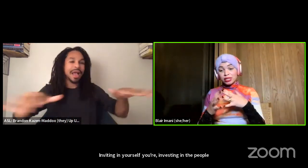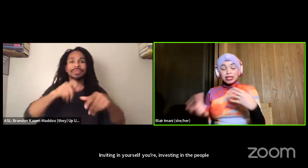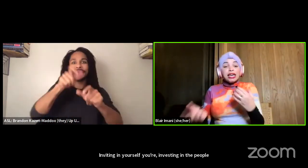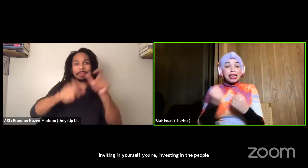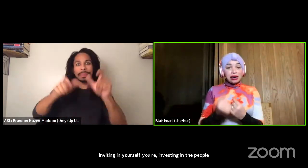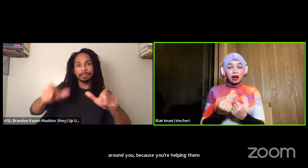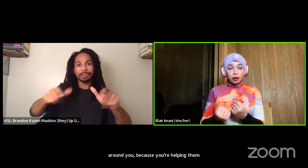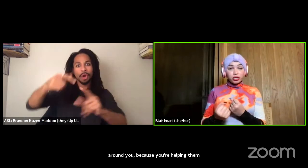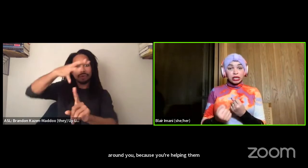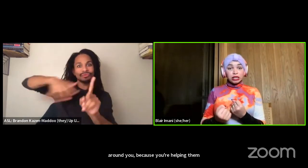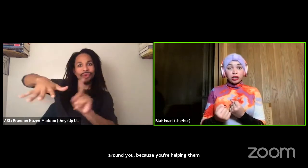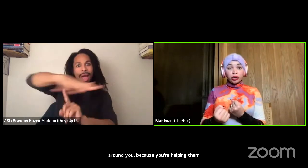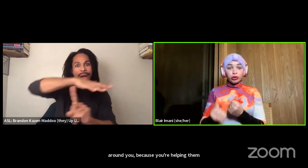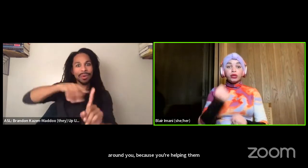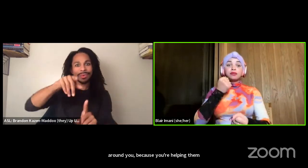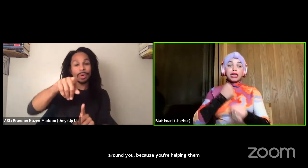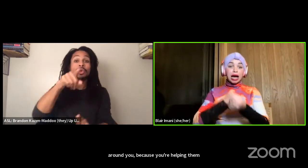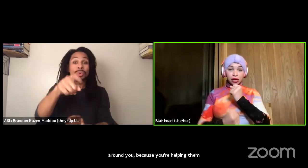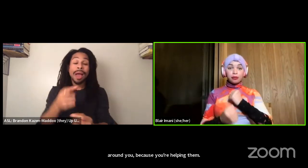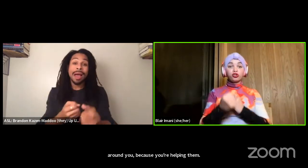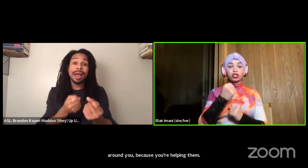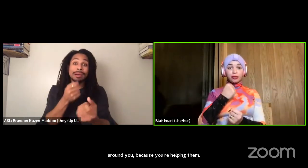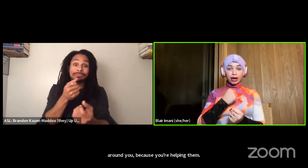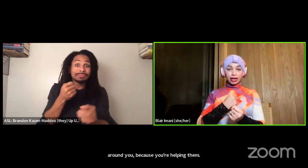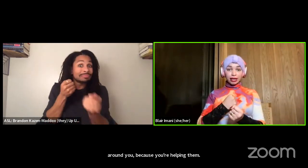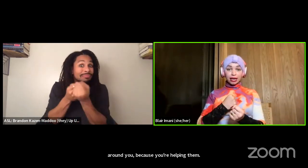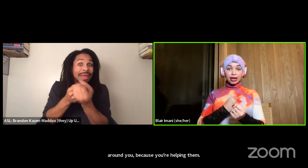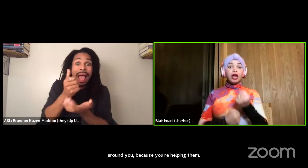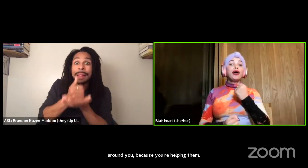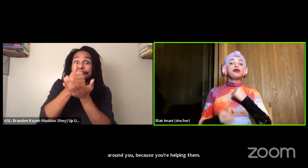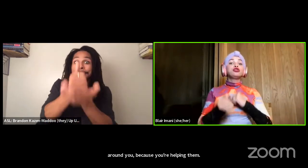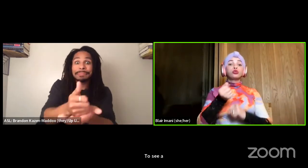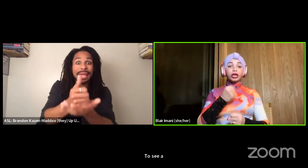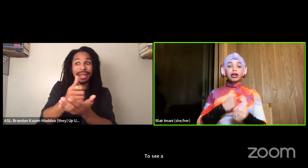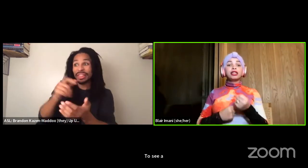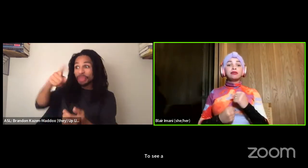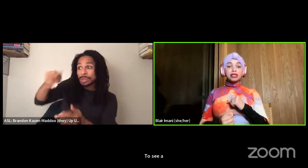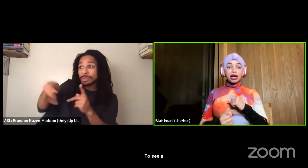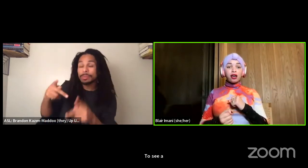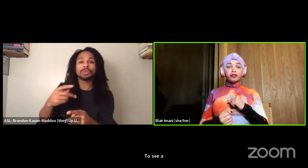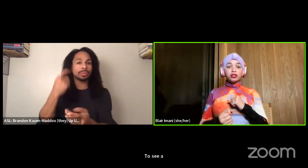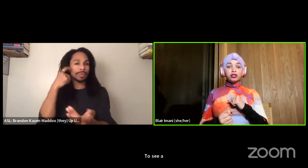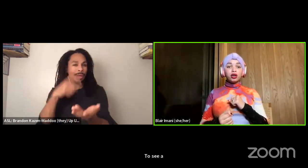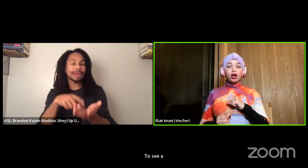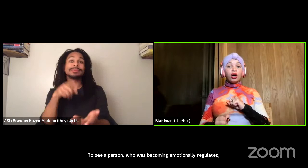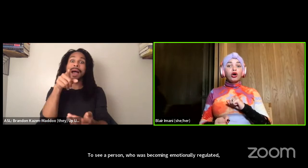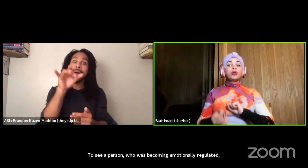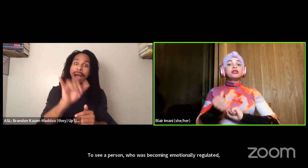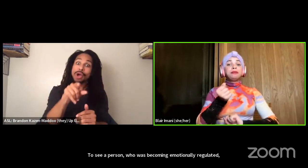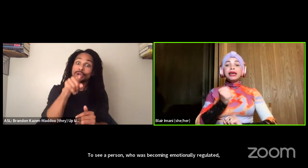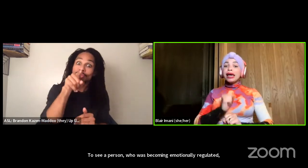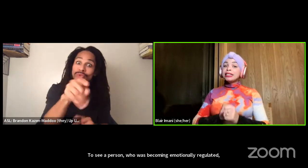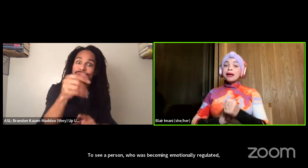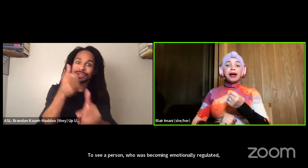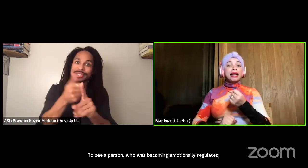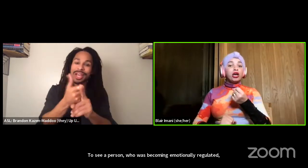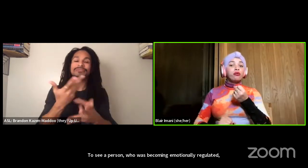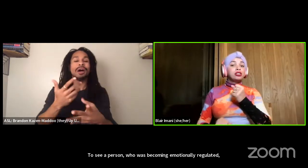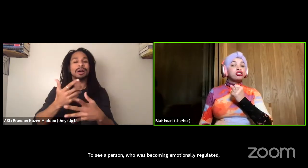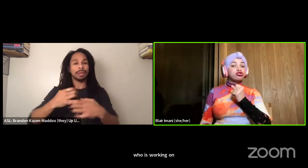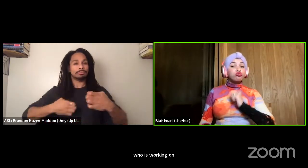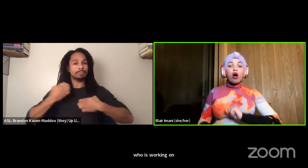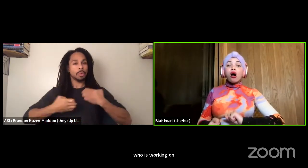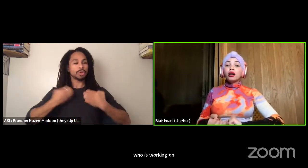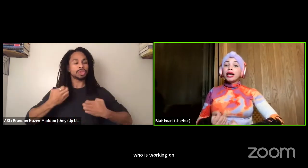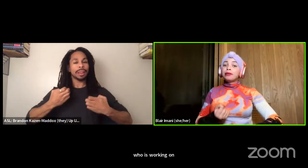to see a person who is becoming emotionally regulated, who is working on themselves, who is being somebody